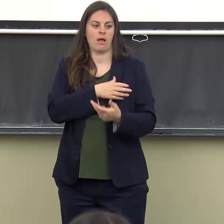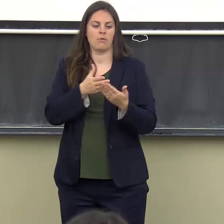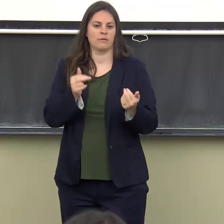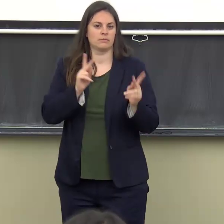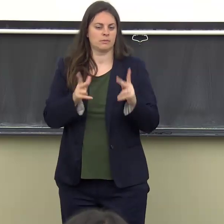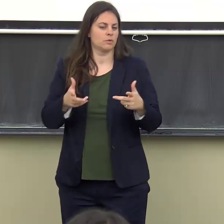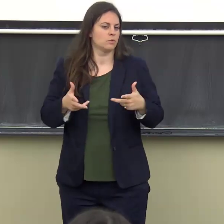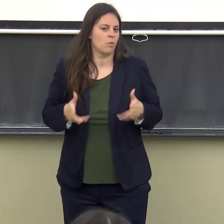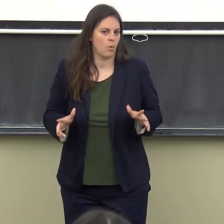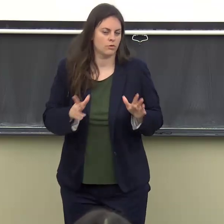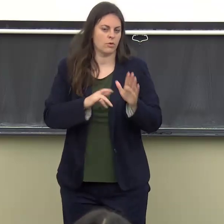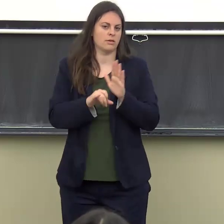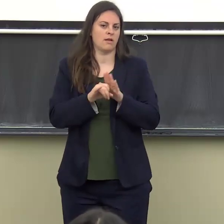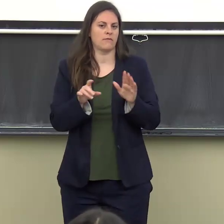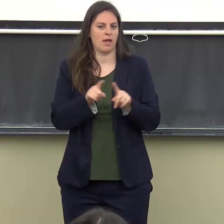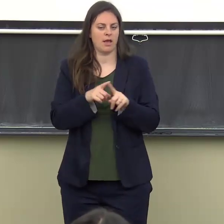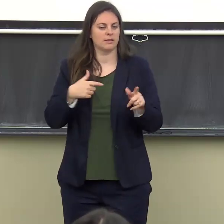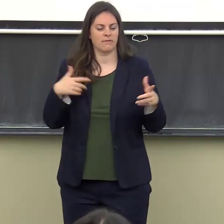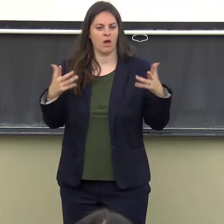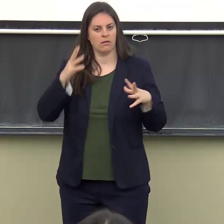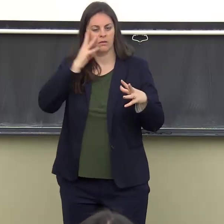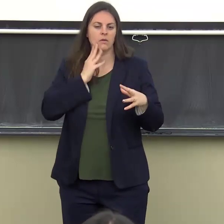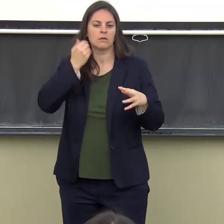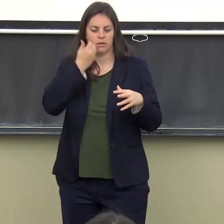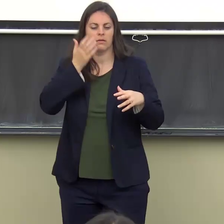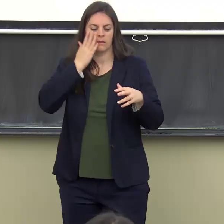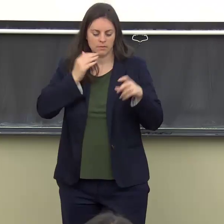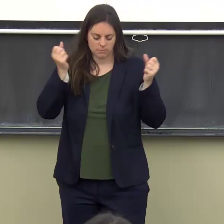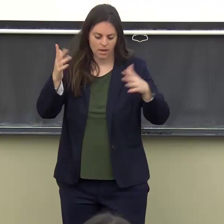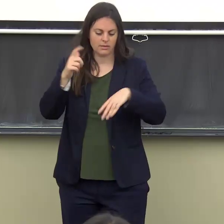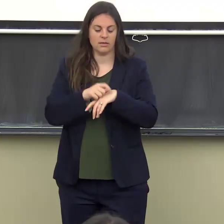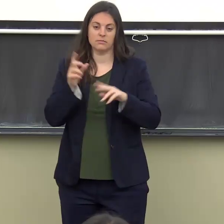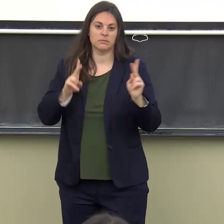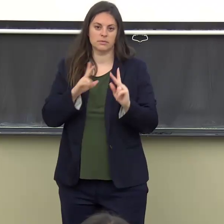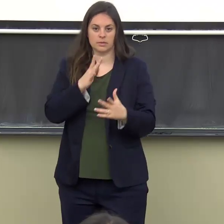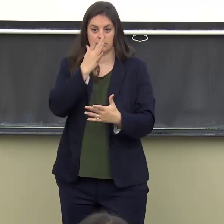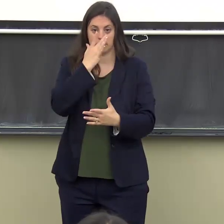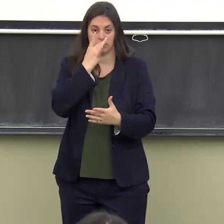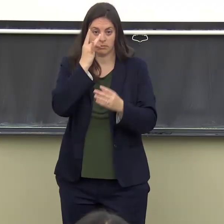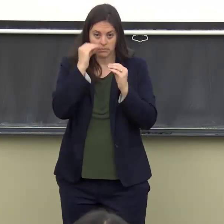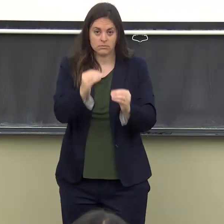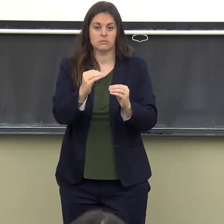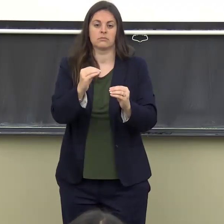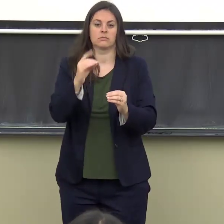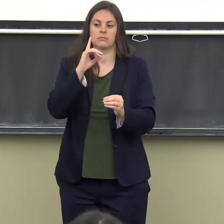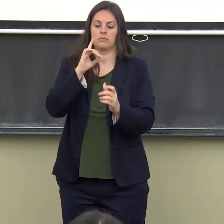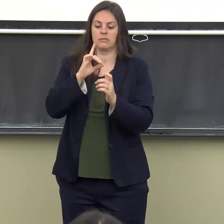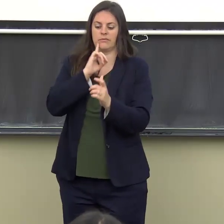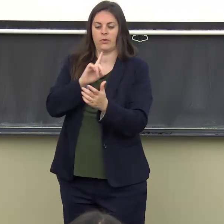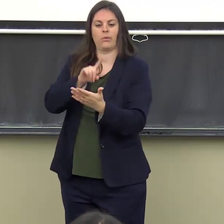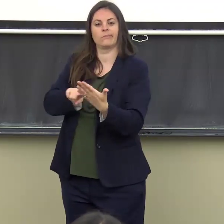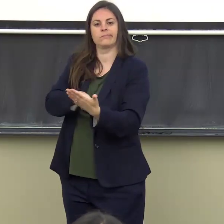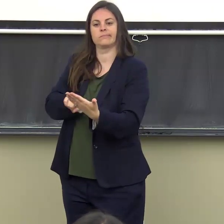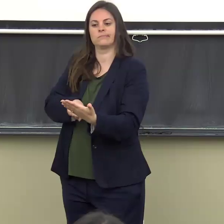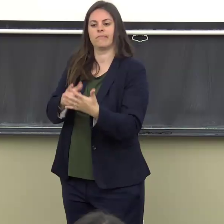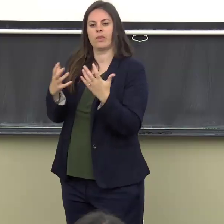as. I've run around that track many times. Like, it is not, people are not interested for the most part in critiquing a